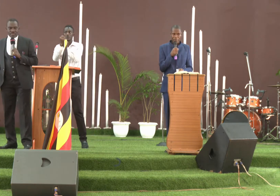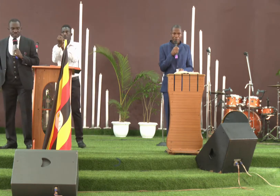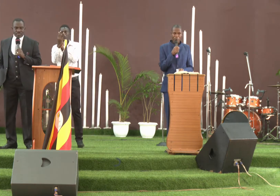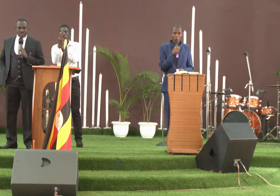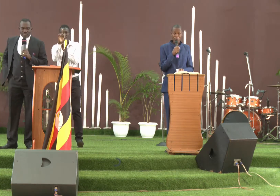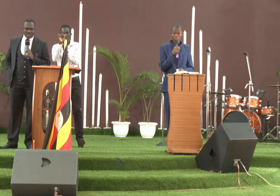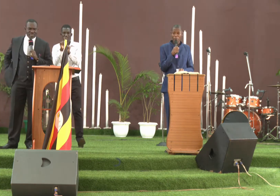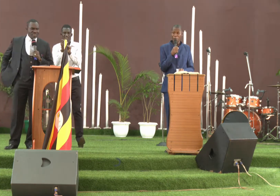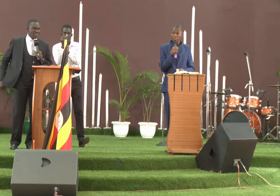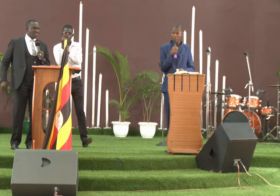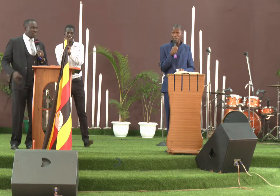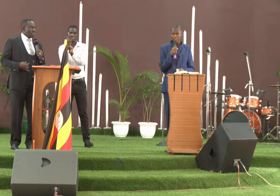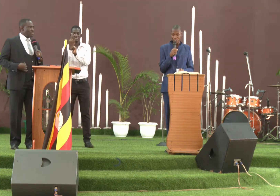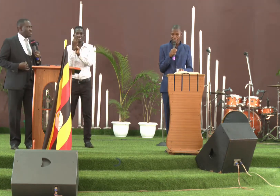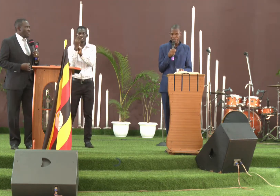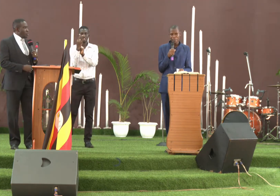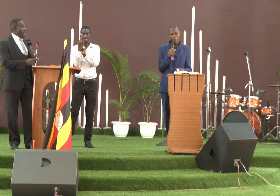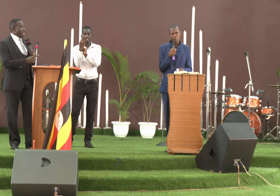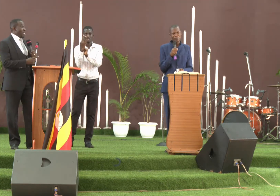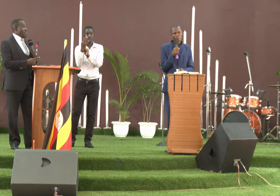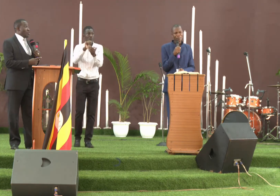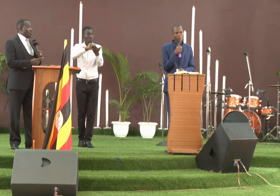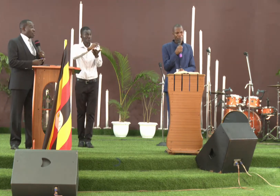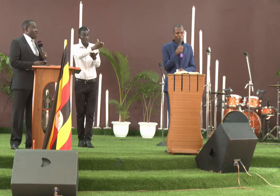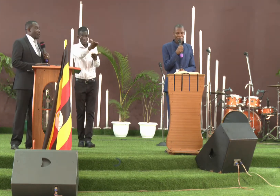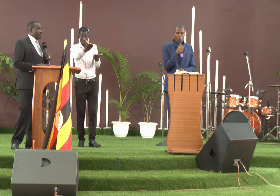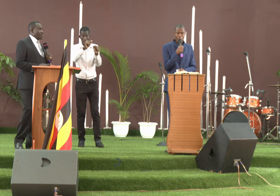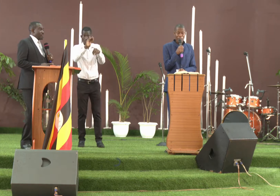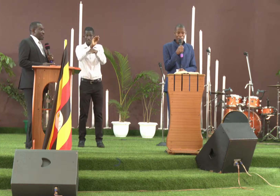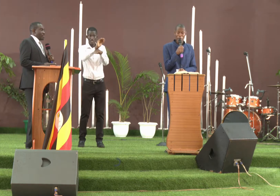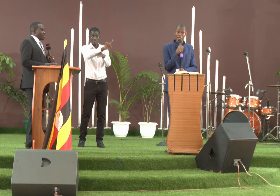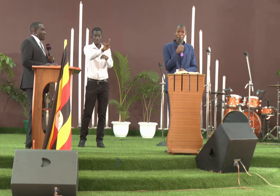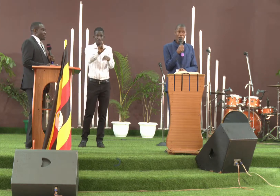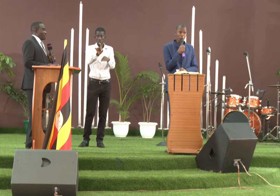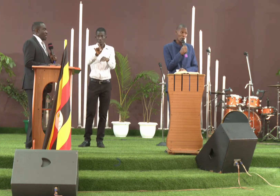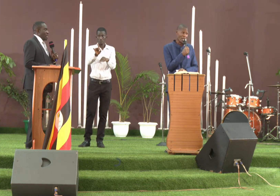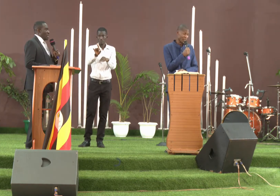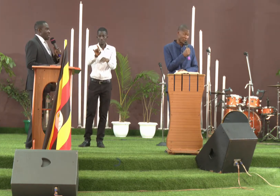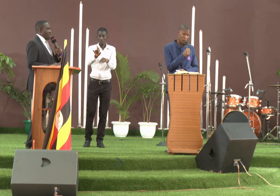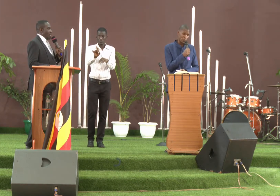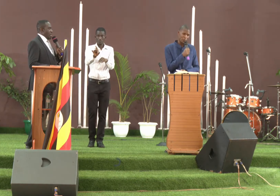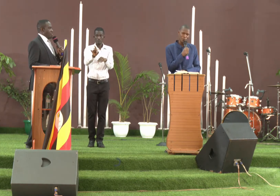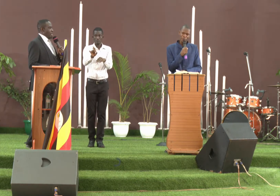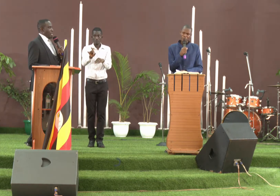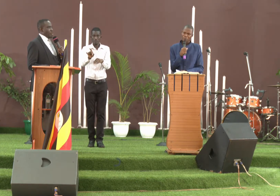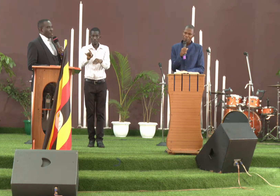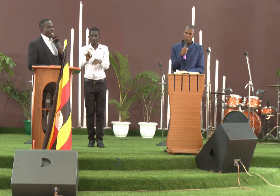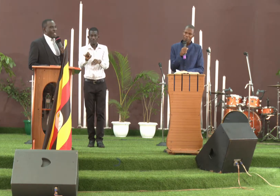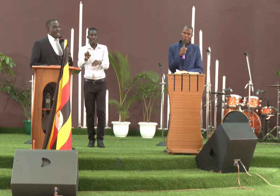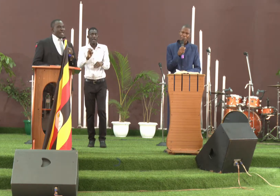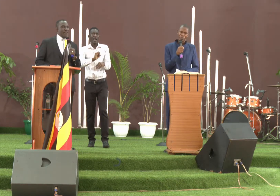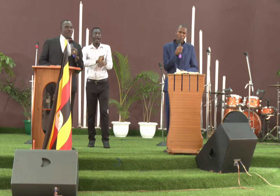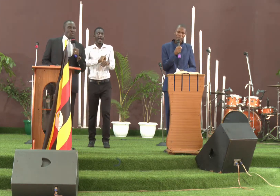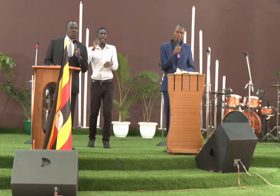Kubikulwa 13:14-13. Revelation 14:13. Biwandike nja bikubuuza. Please note them down, I will ask you. Ne mpulire